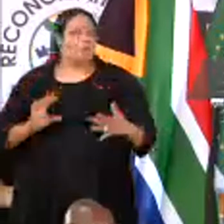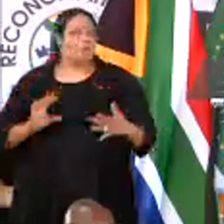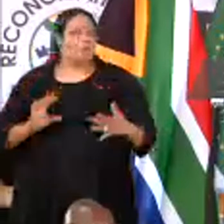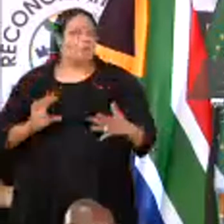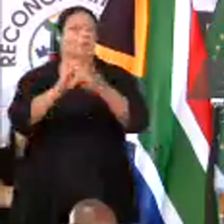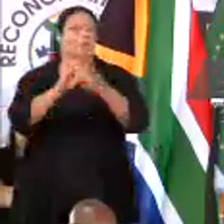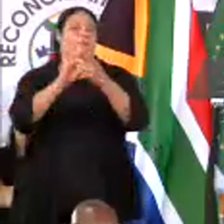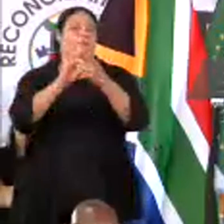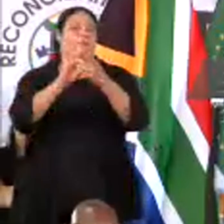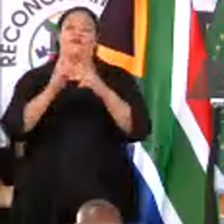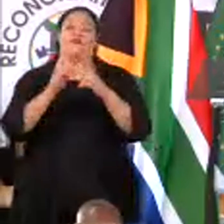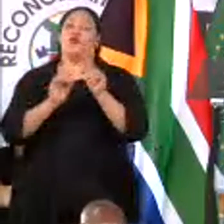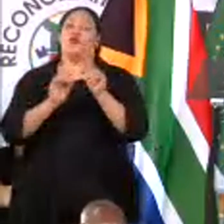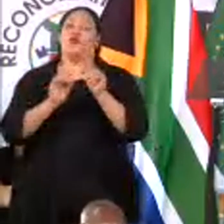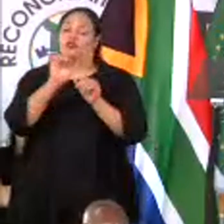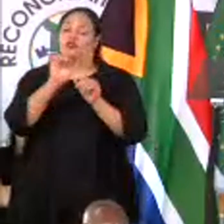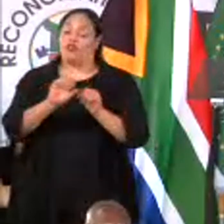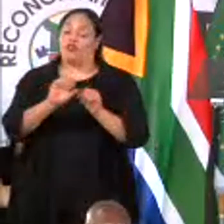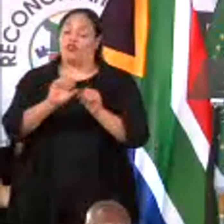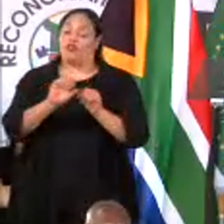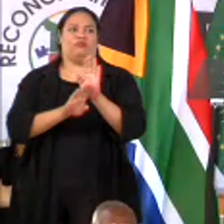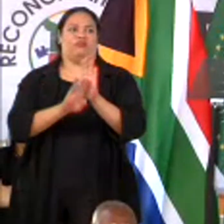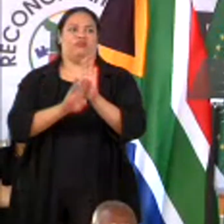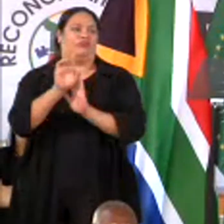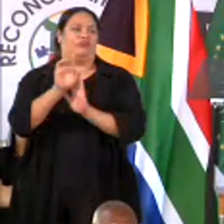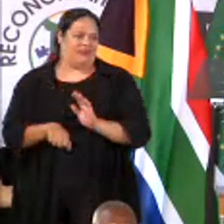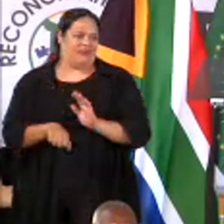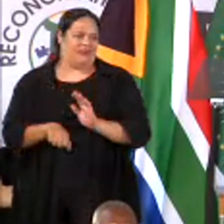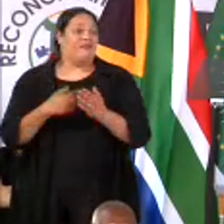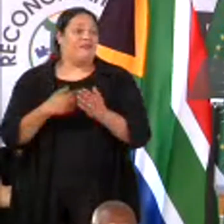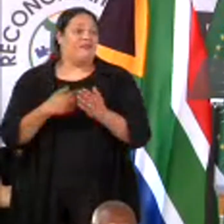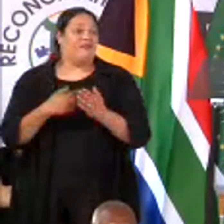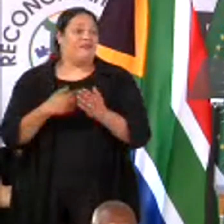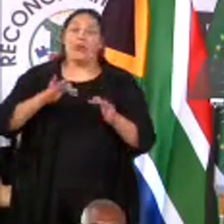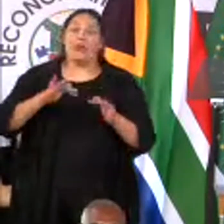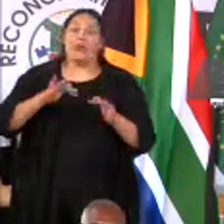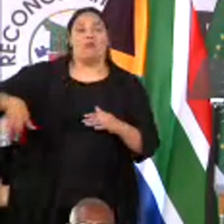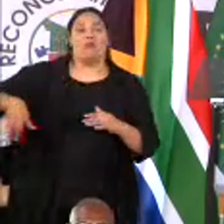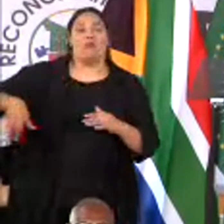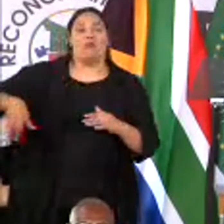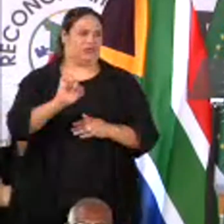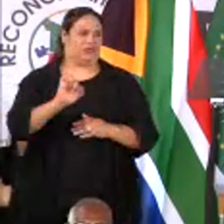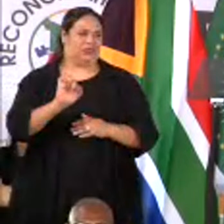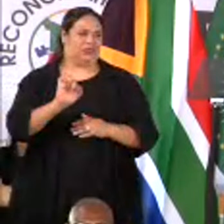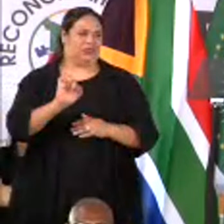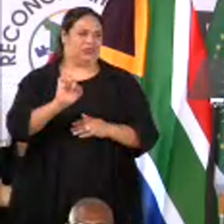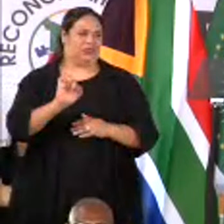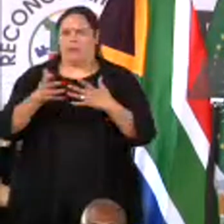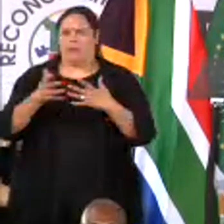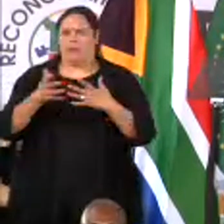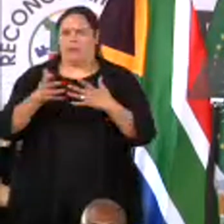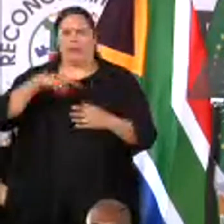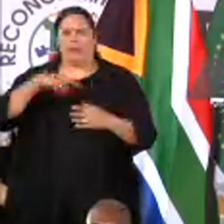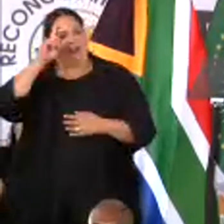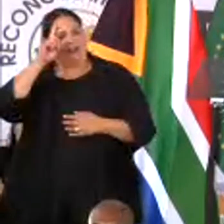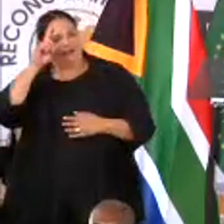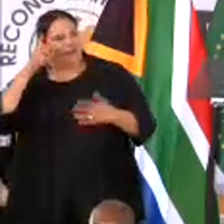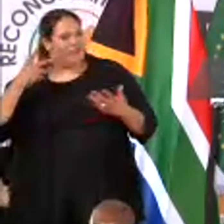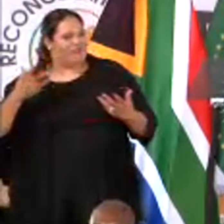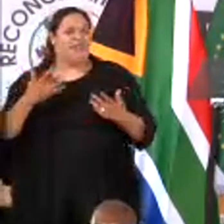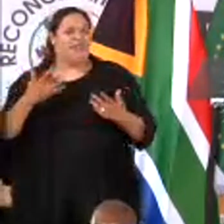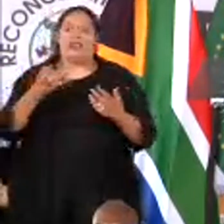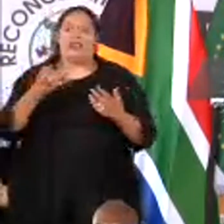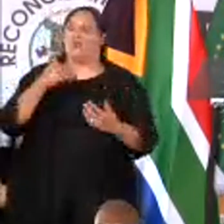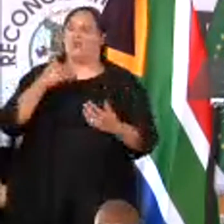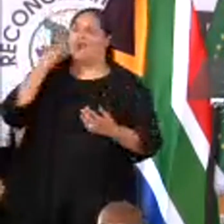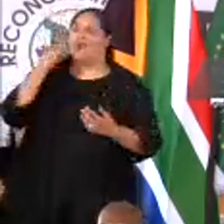to build a better South Africa for all its people. Whether we are African, whether we